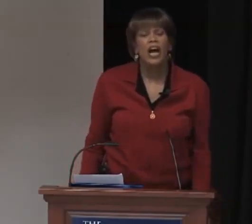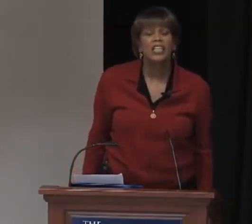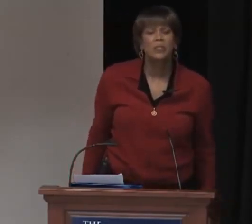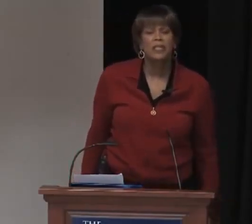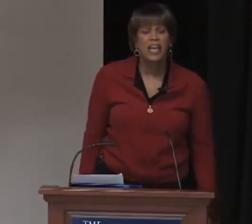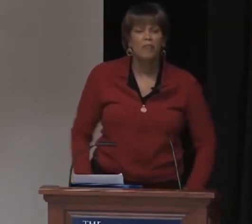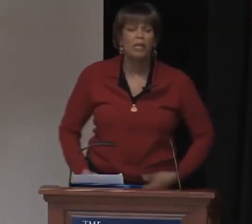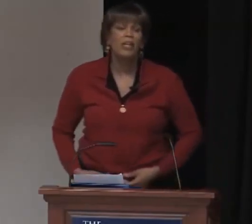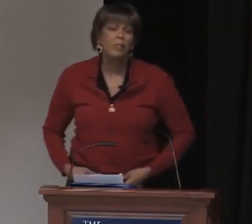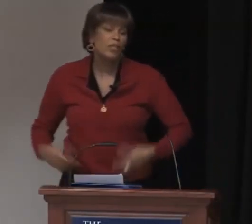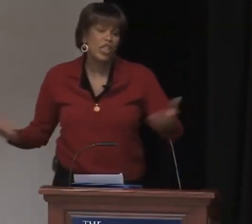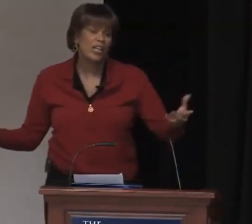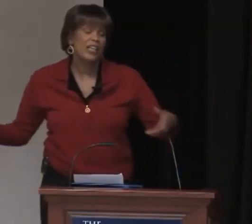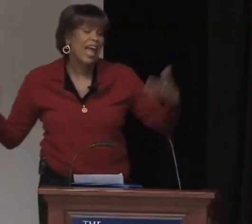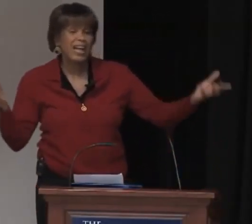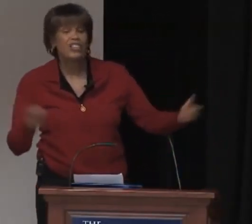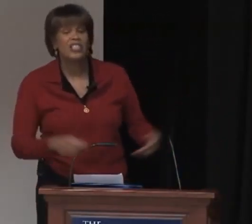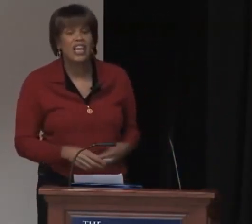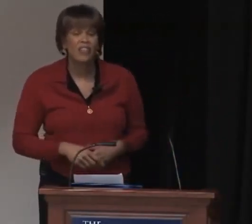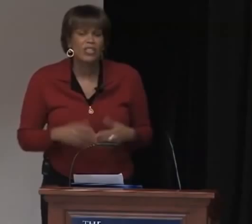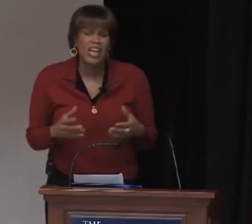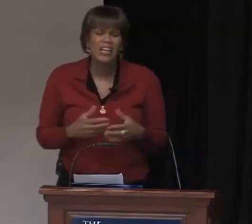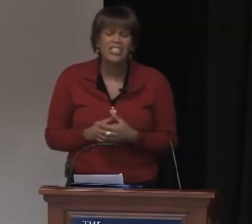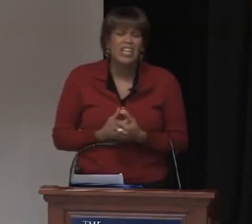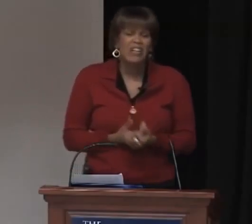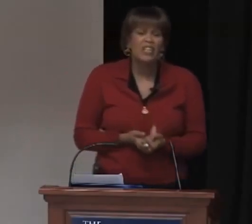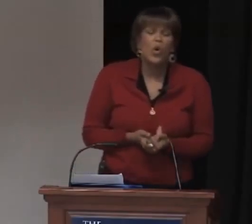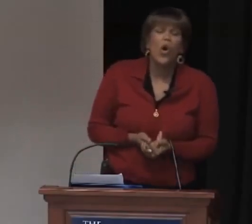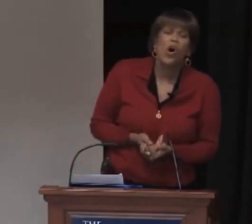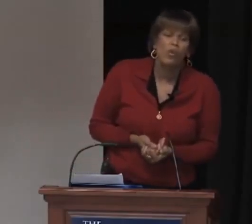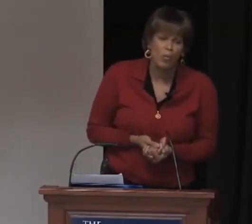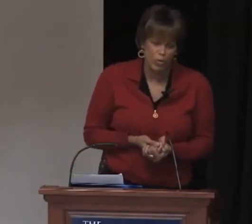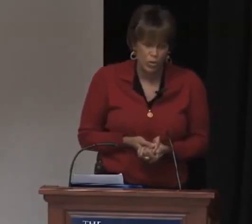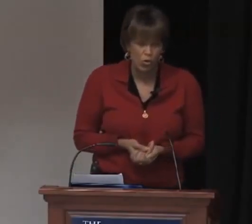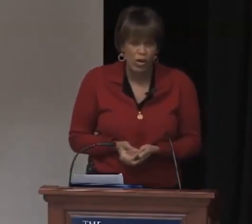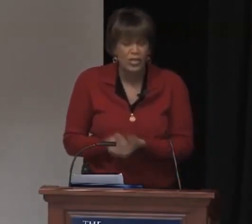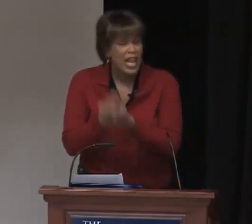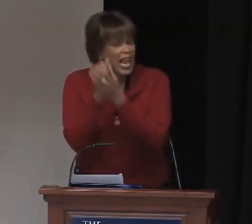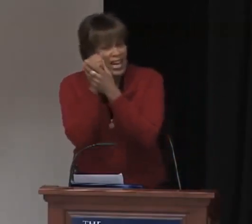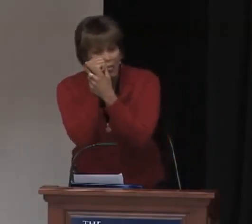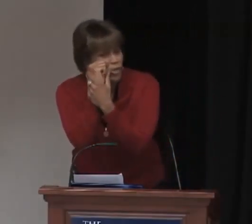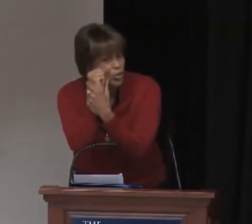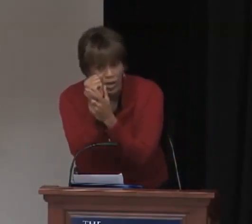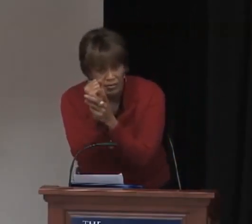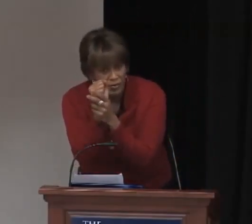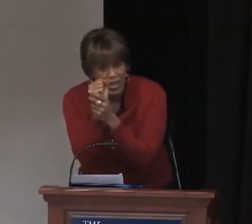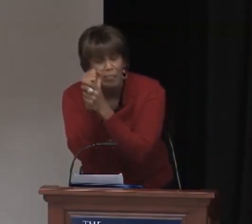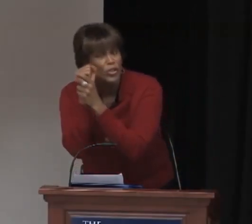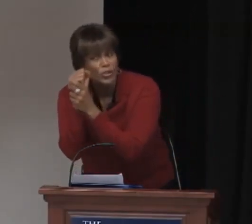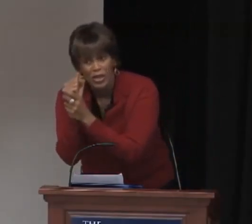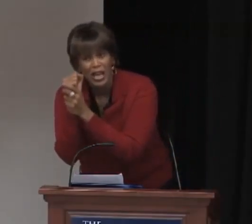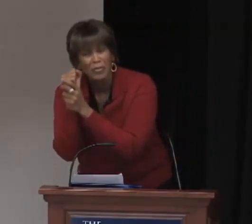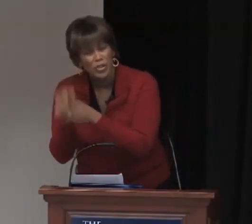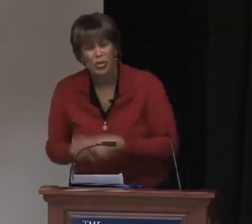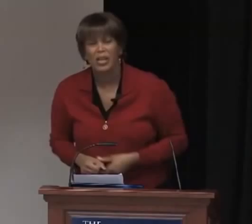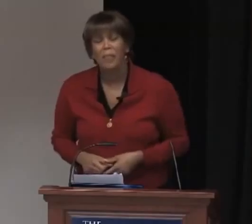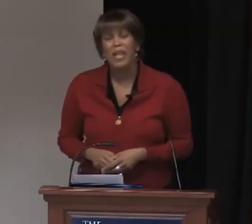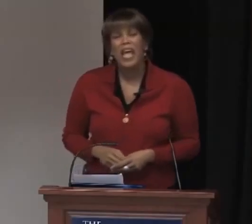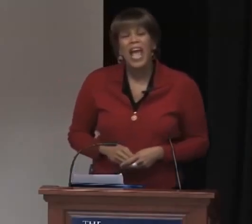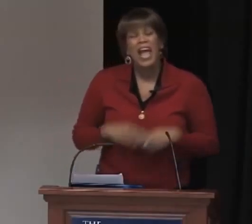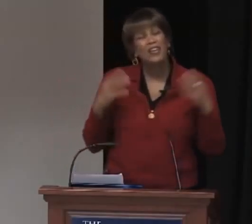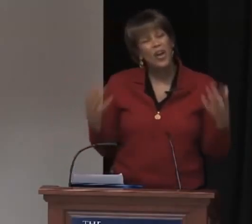their husbands have been macheted and hacked to death. They're telling us these horrible stories, and I'm shooting, and I'm shooting, and I'm